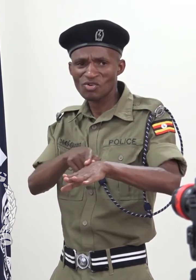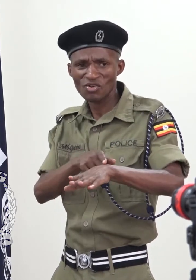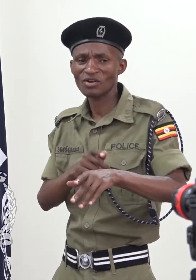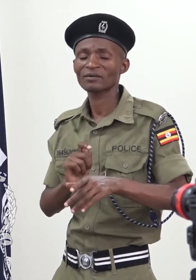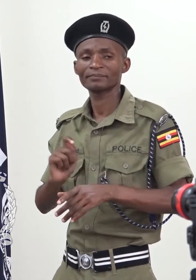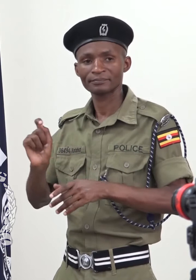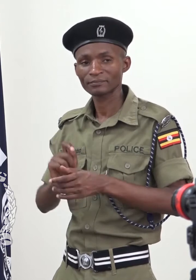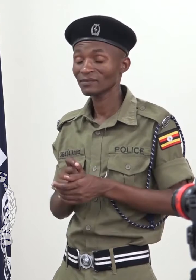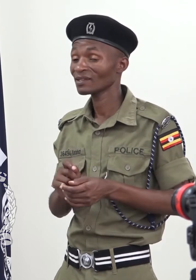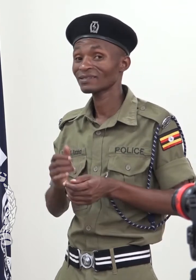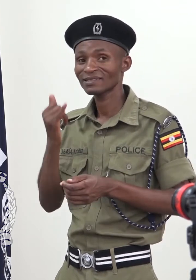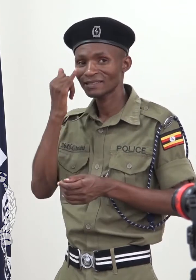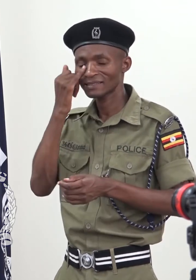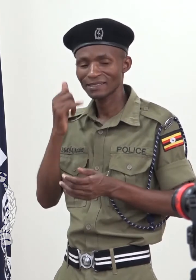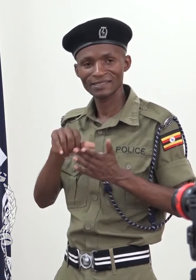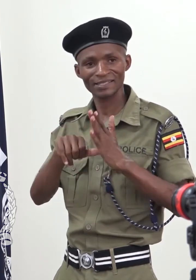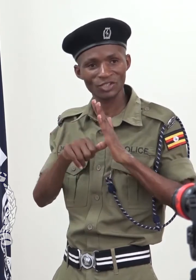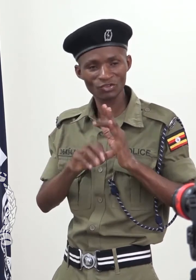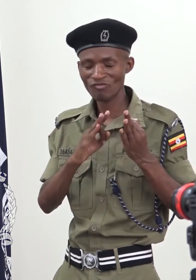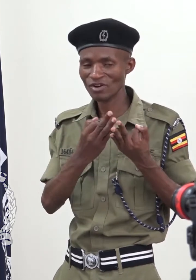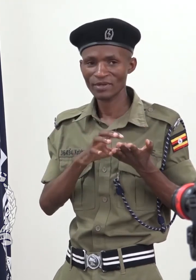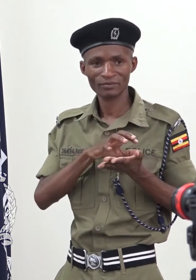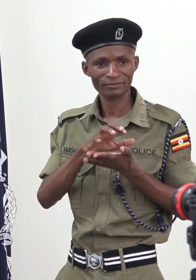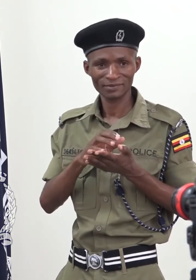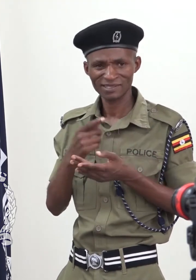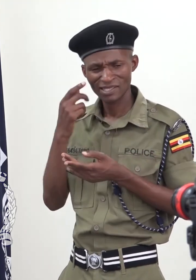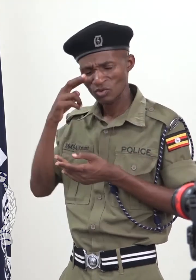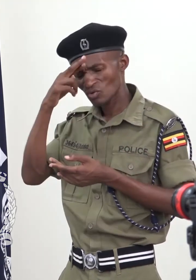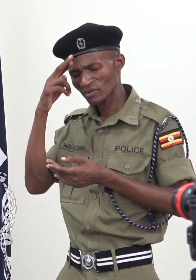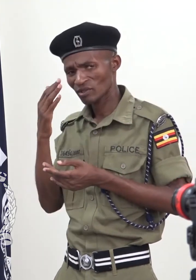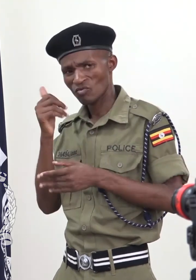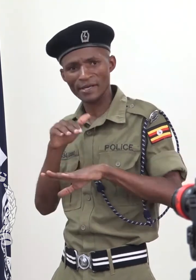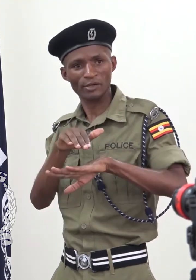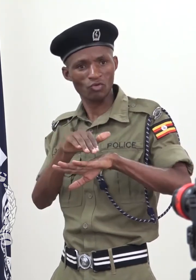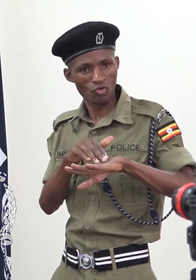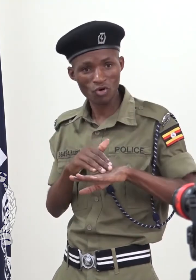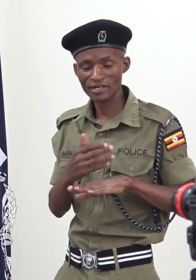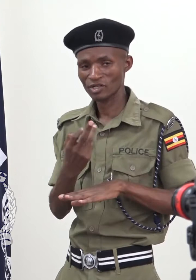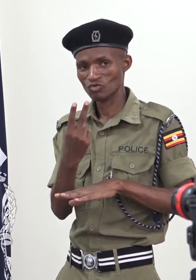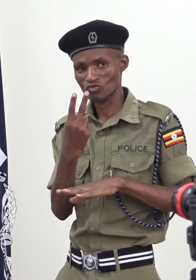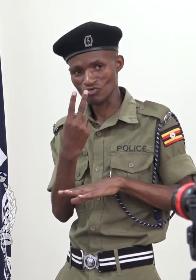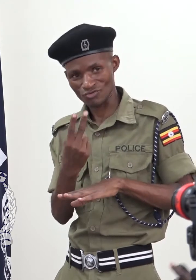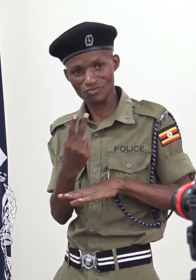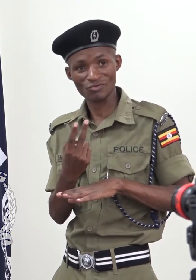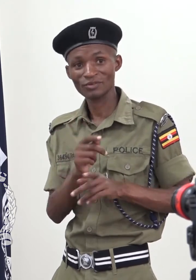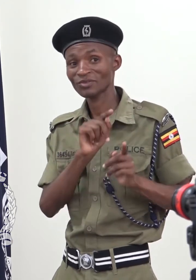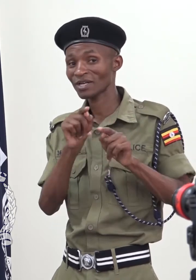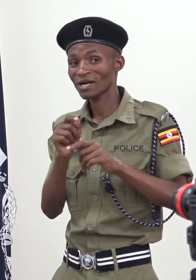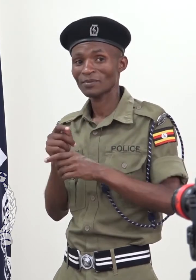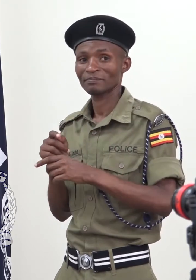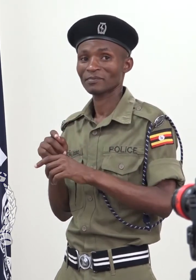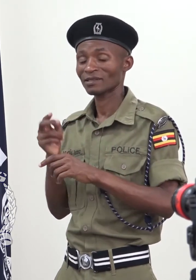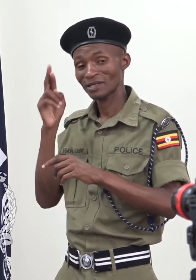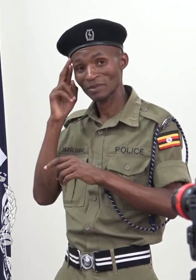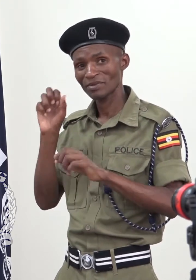domestic violence. I don't see the reason why he called this victim and the baby to Kampala, yet he knew he was not able to